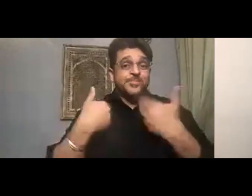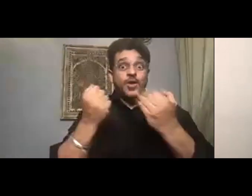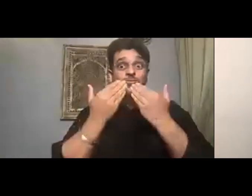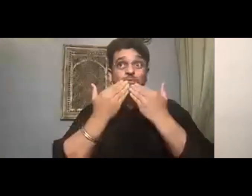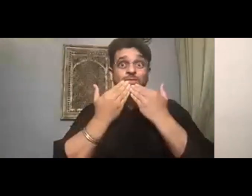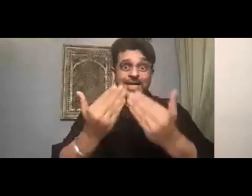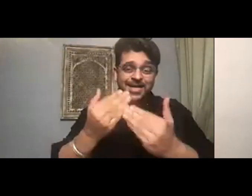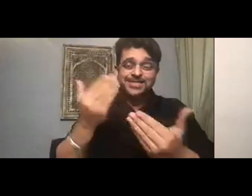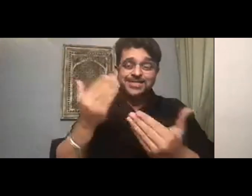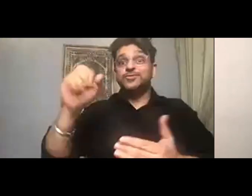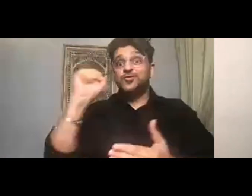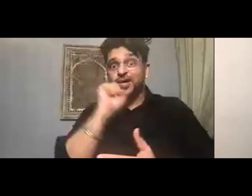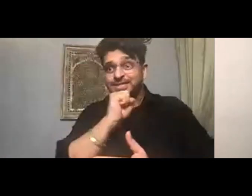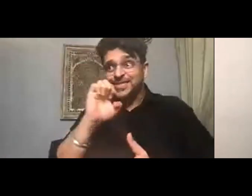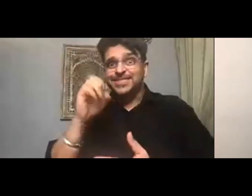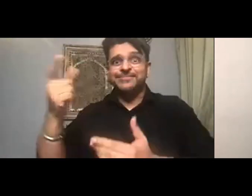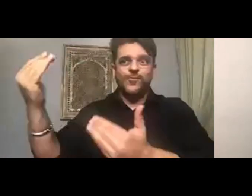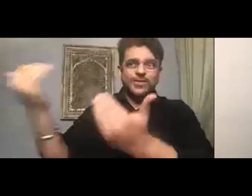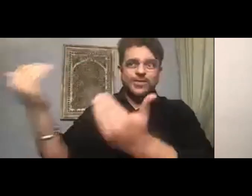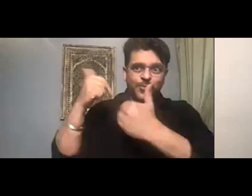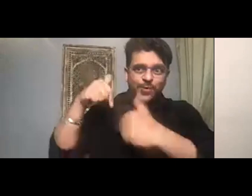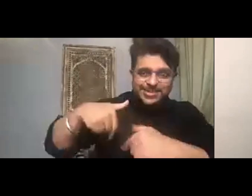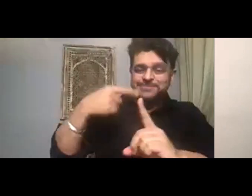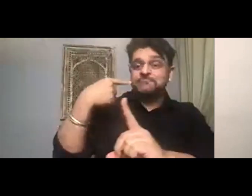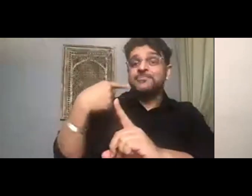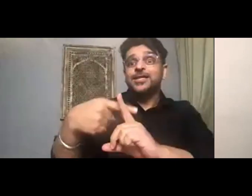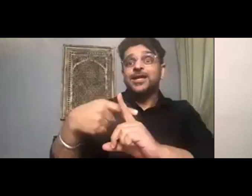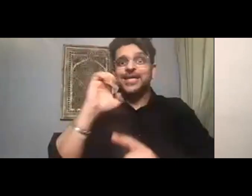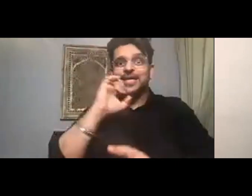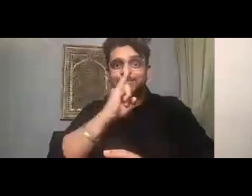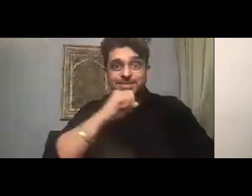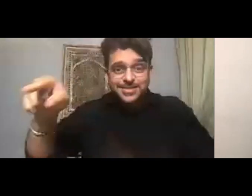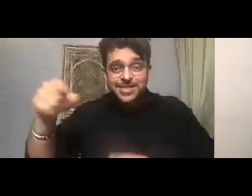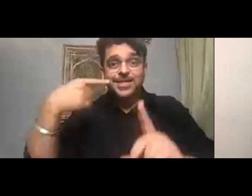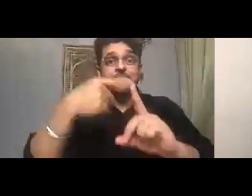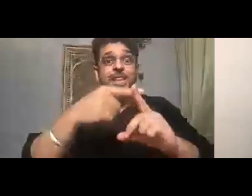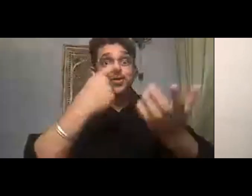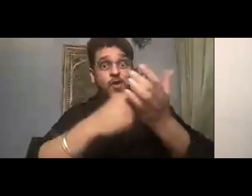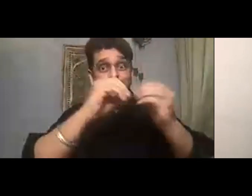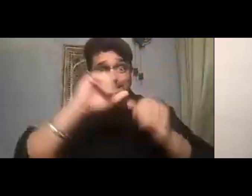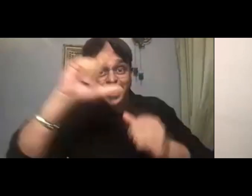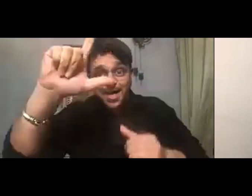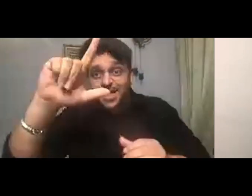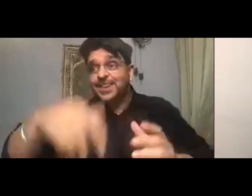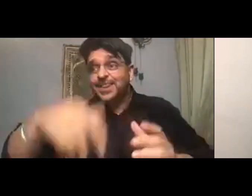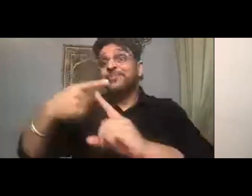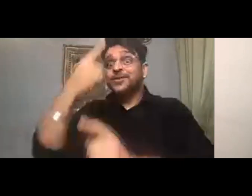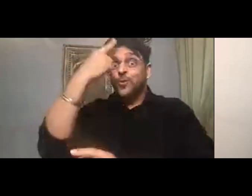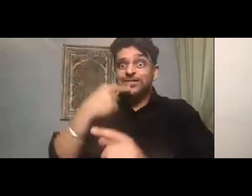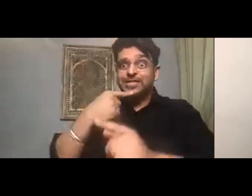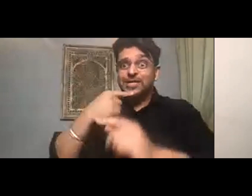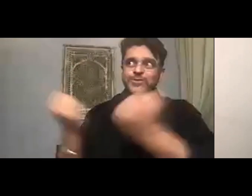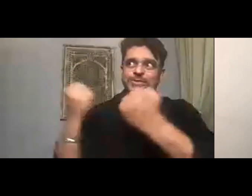September. And I want to thank you all. Thank you, Shanti, for supporting this, and Enable India, and RBL